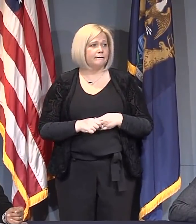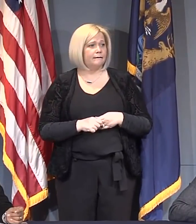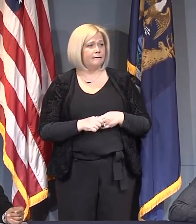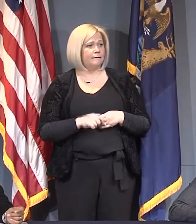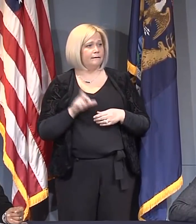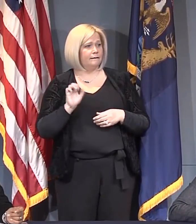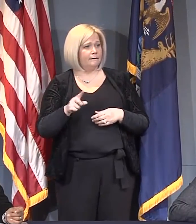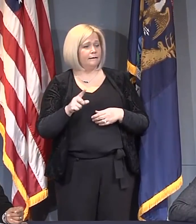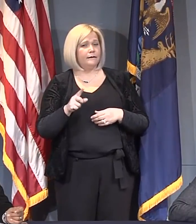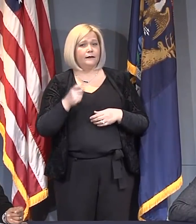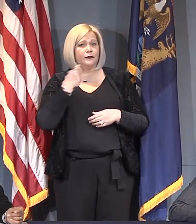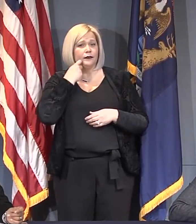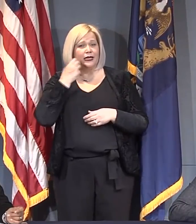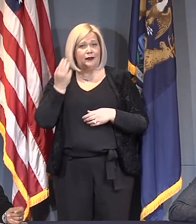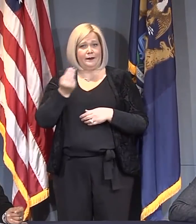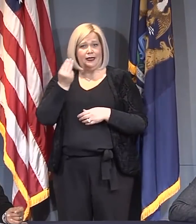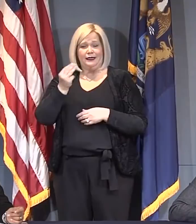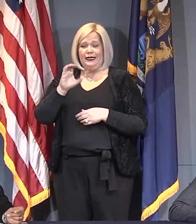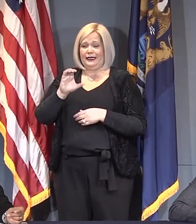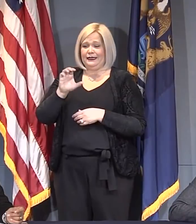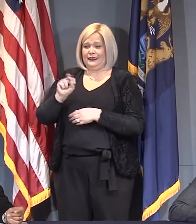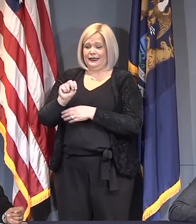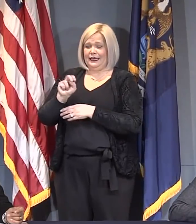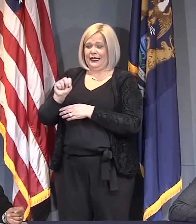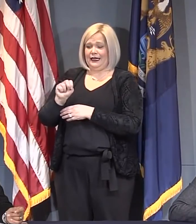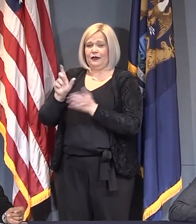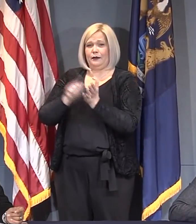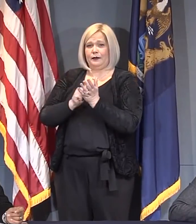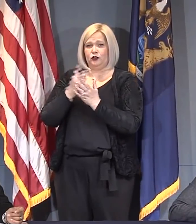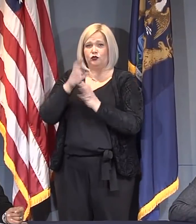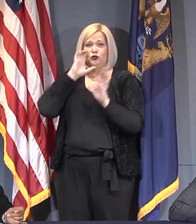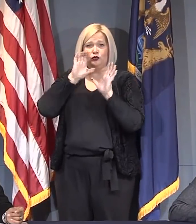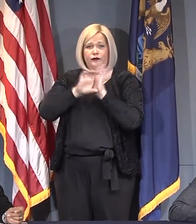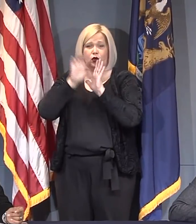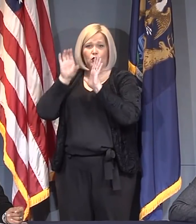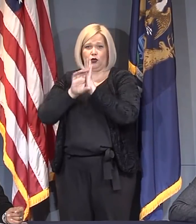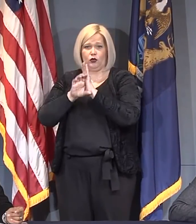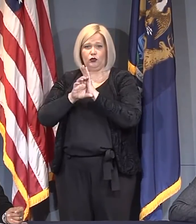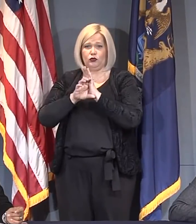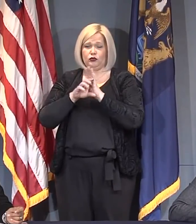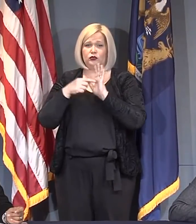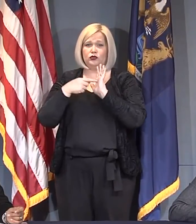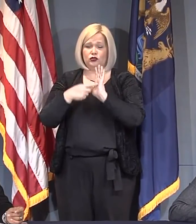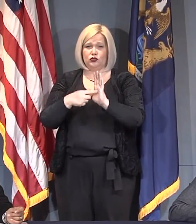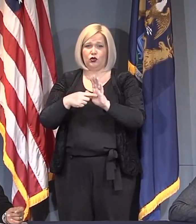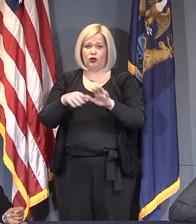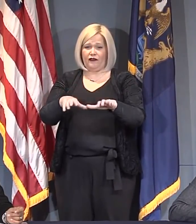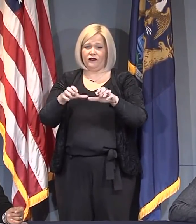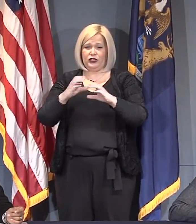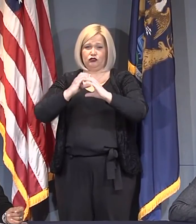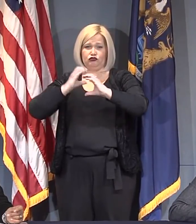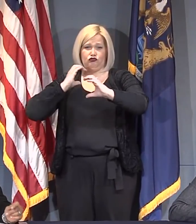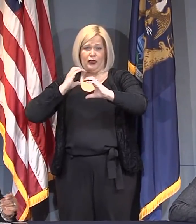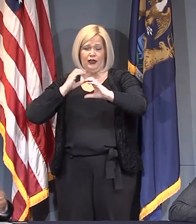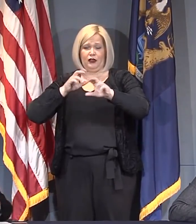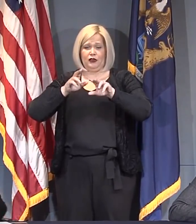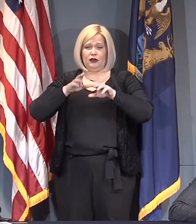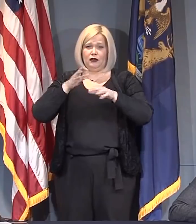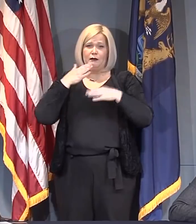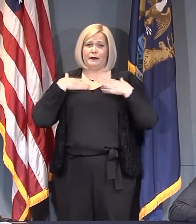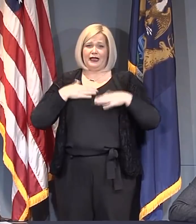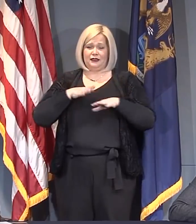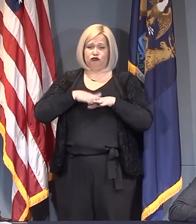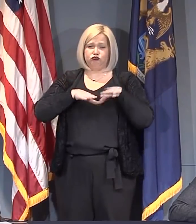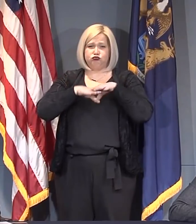Governor, on Monday, CNN published 2 photos showing bodies piled on the floor of a freezer trailer and another showing bodies in a